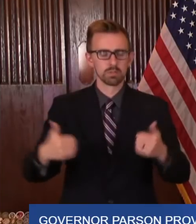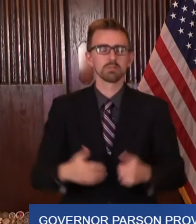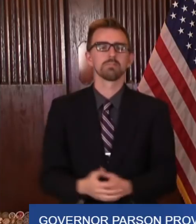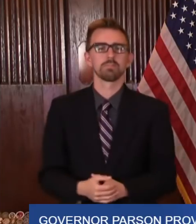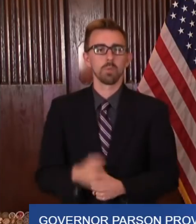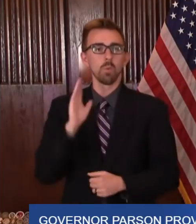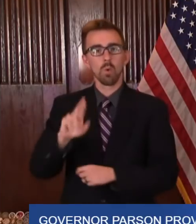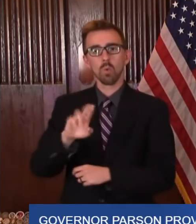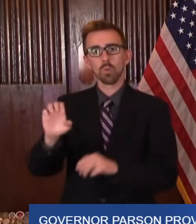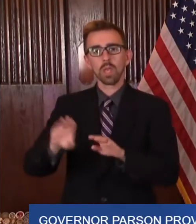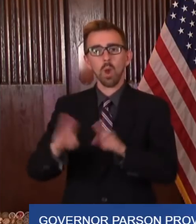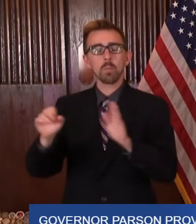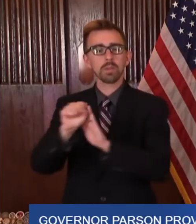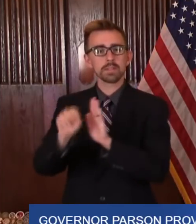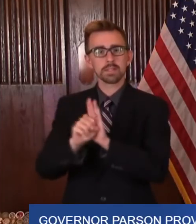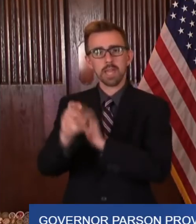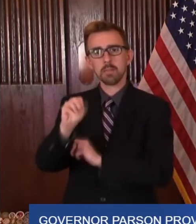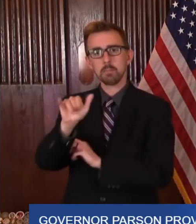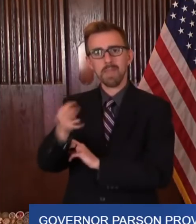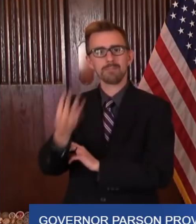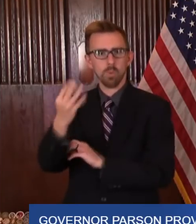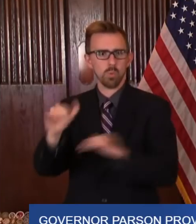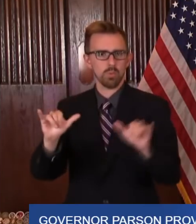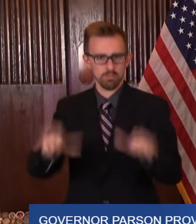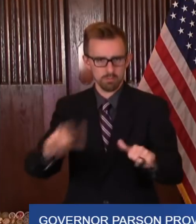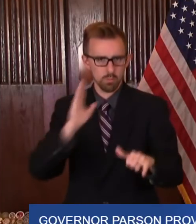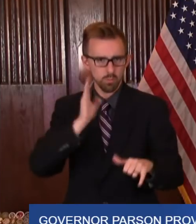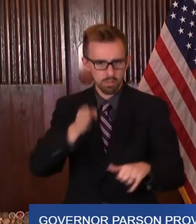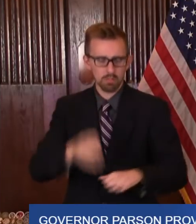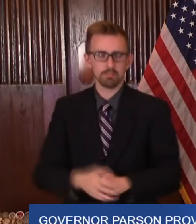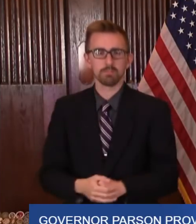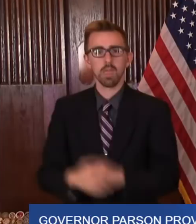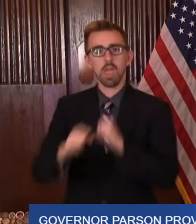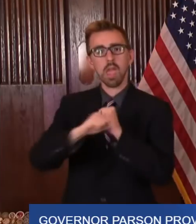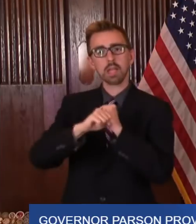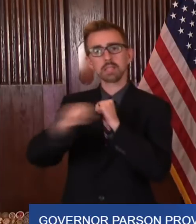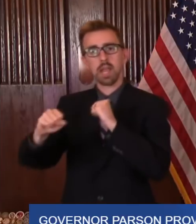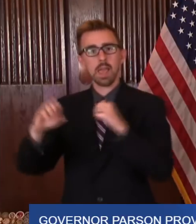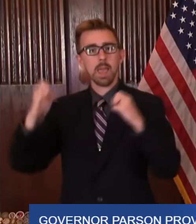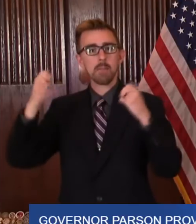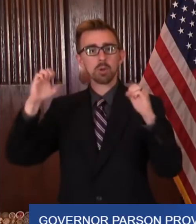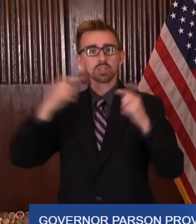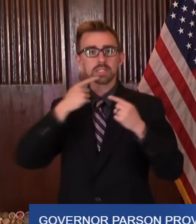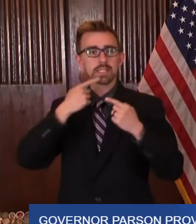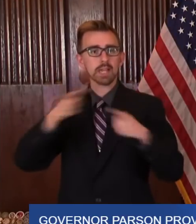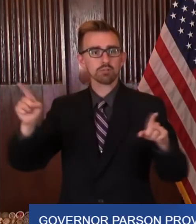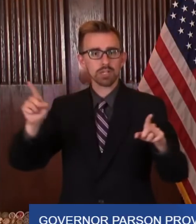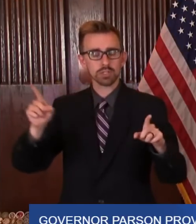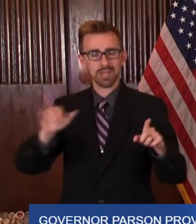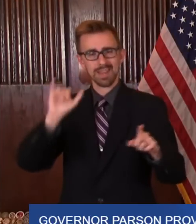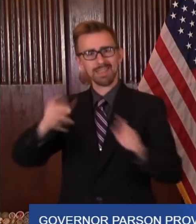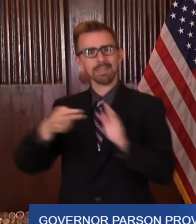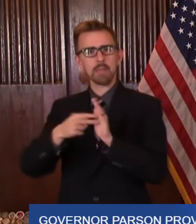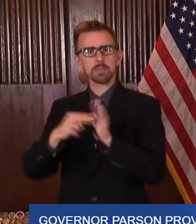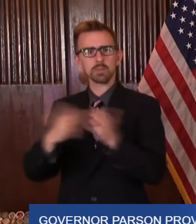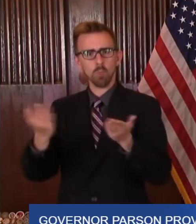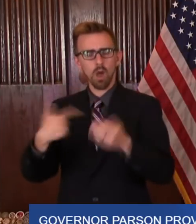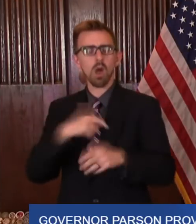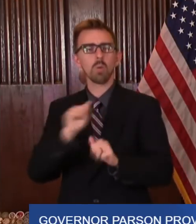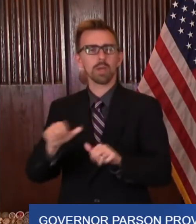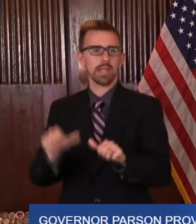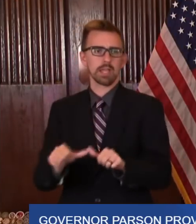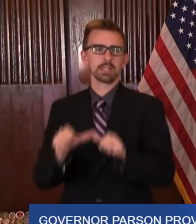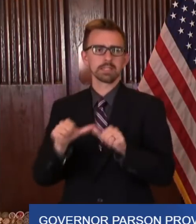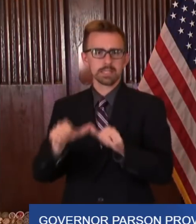be reopening Missouri on May the 4th. Extending the emergency declaration simply allows us to